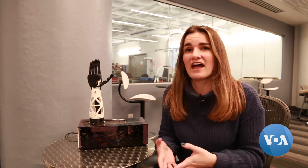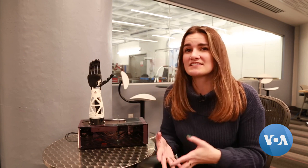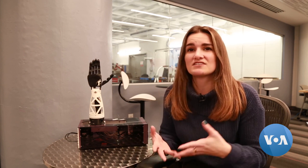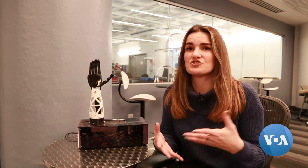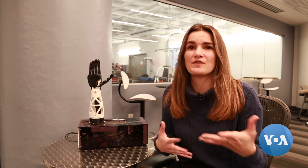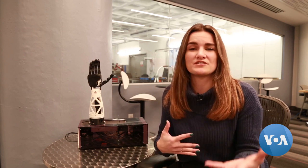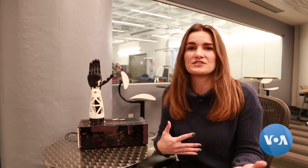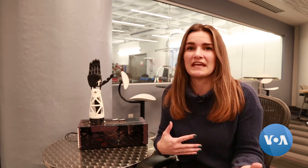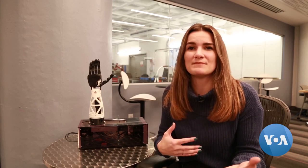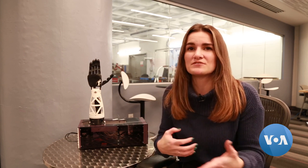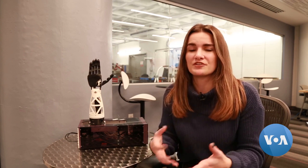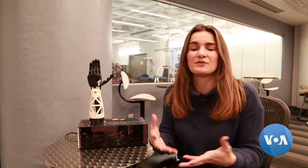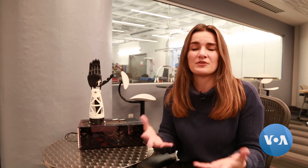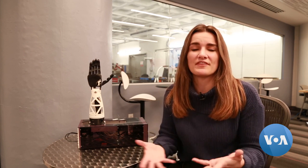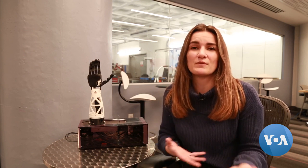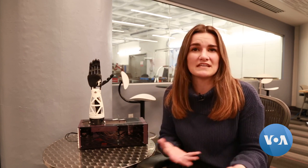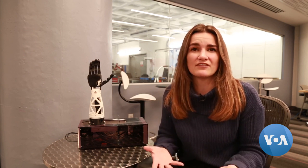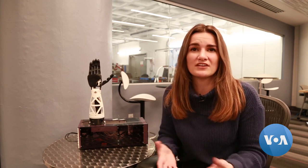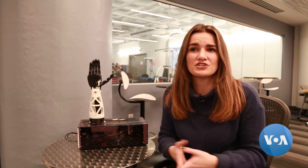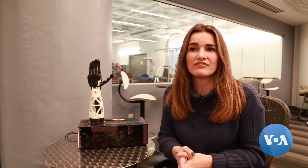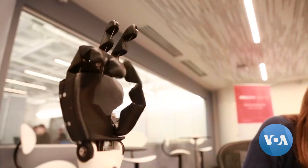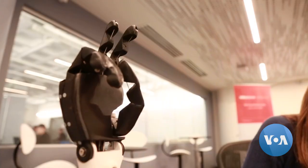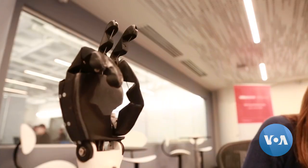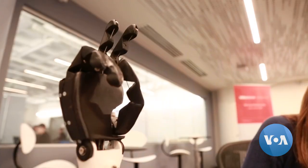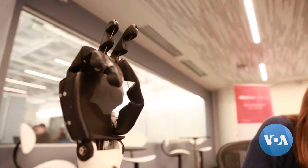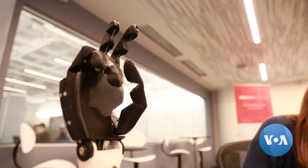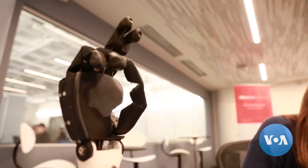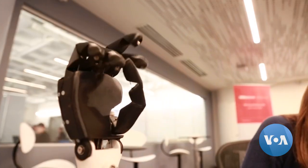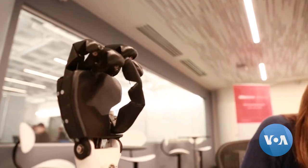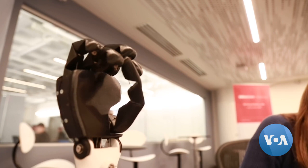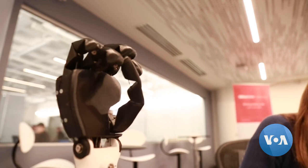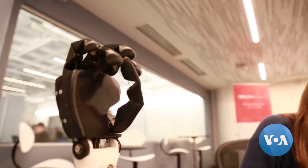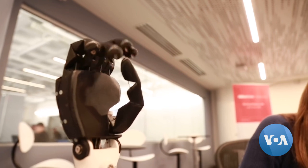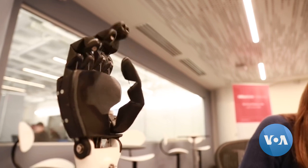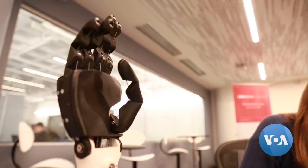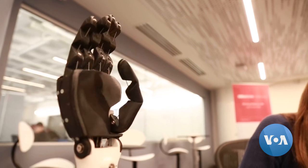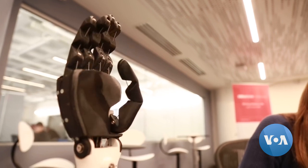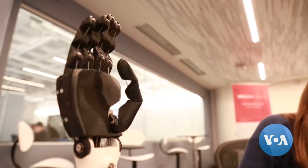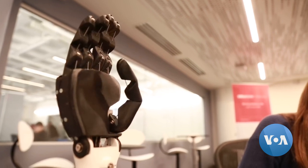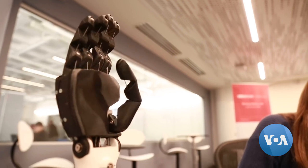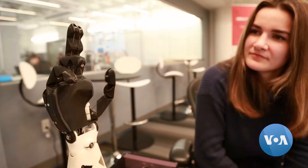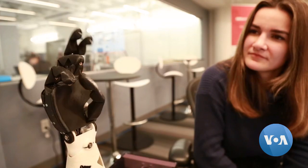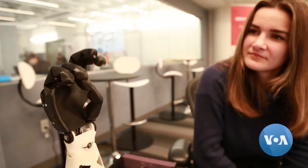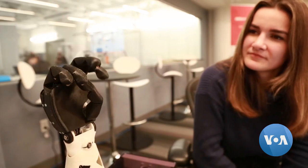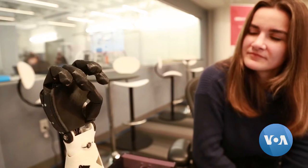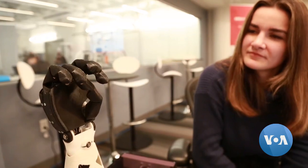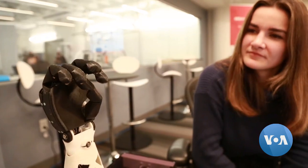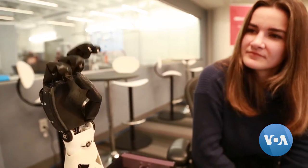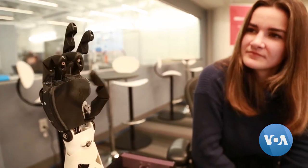have access to entertainment or their community the way that we take advantage of. Technology that can truly be a helping hand. Tina Trinh,